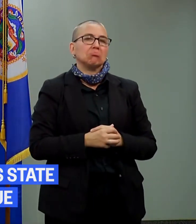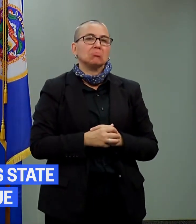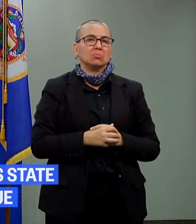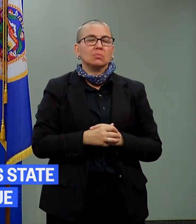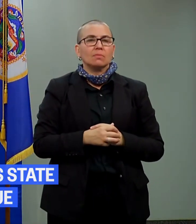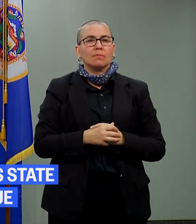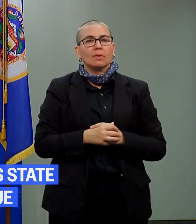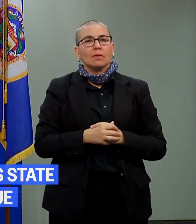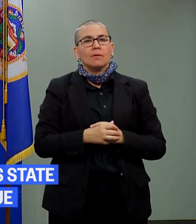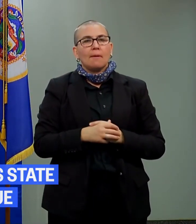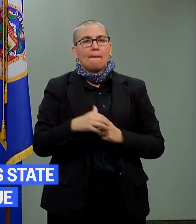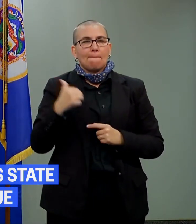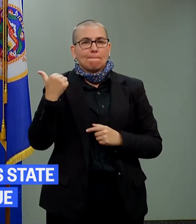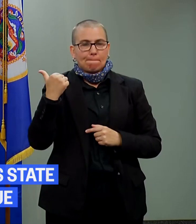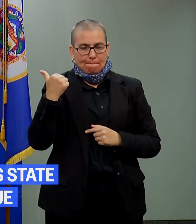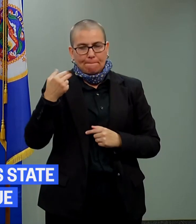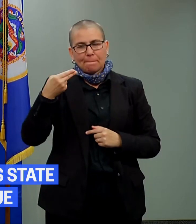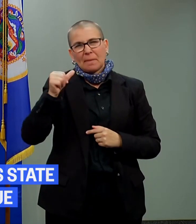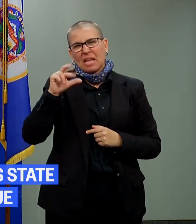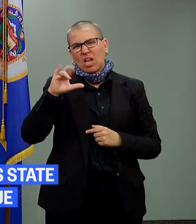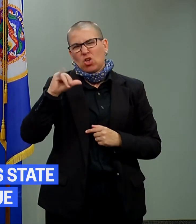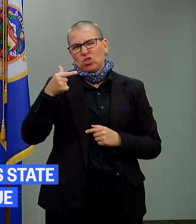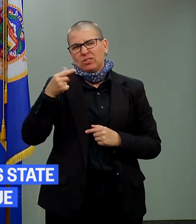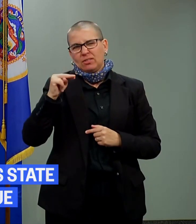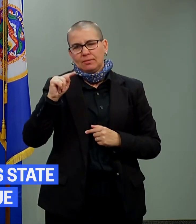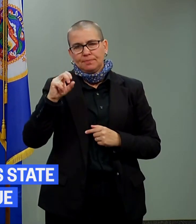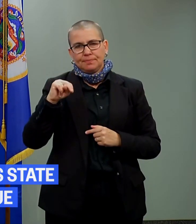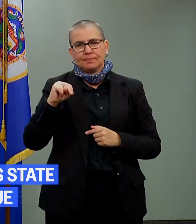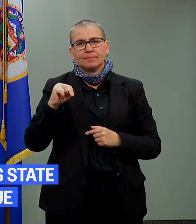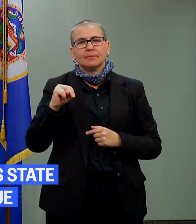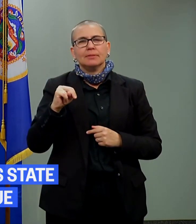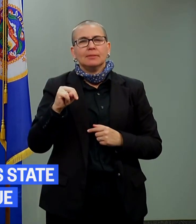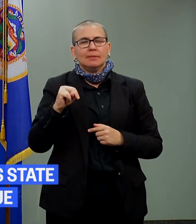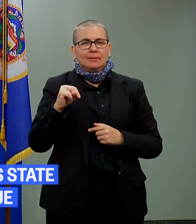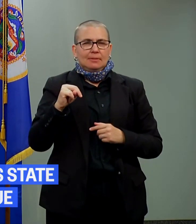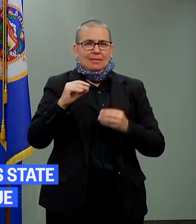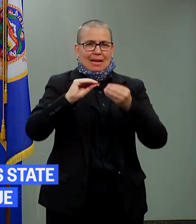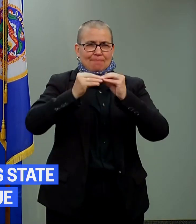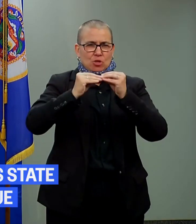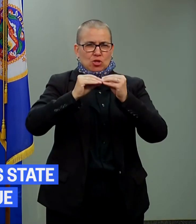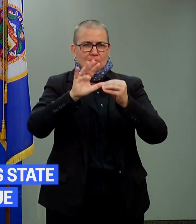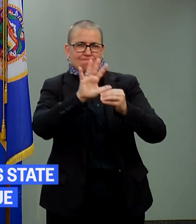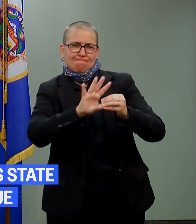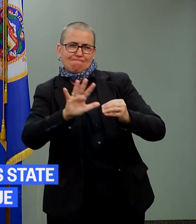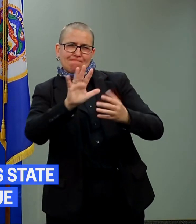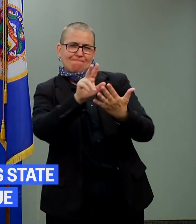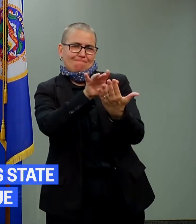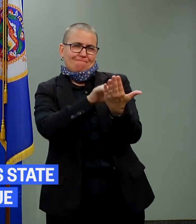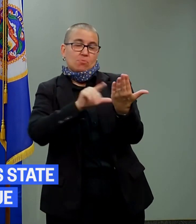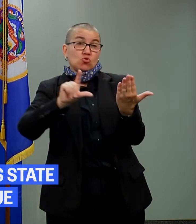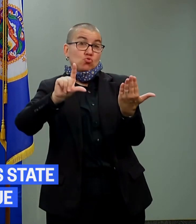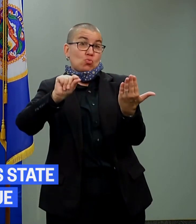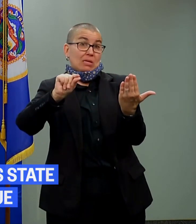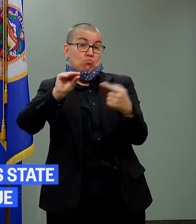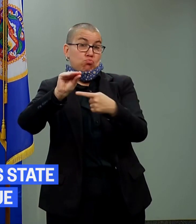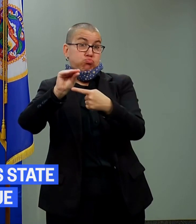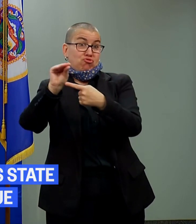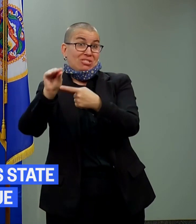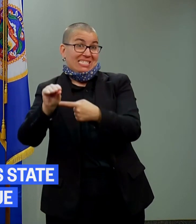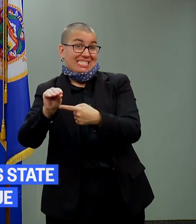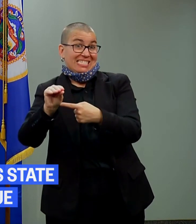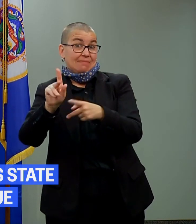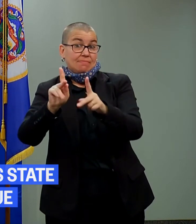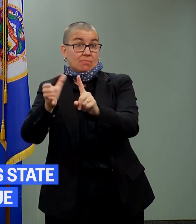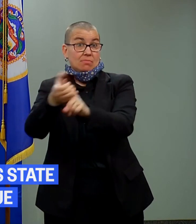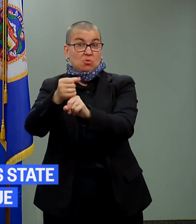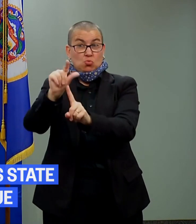John Harrington again. The data we had from yesterday, there was about 20% of the folks arrested came from outside of the state of Minnesota.